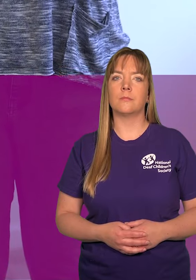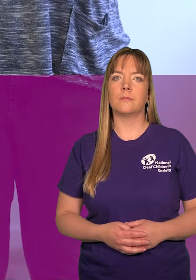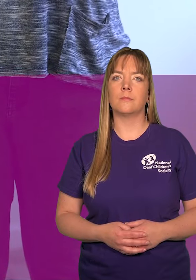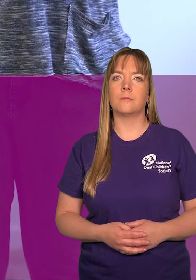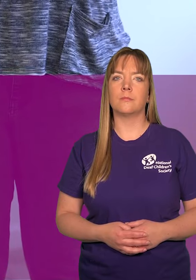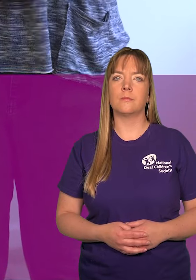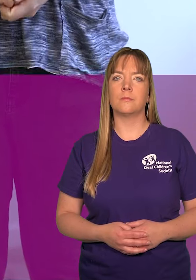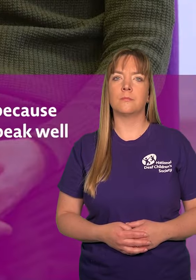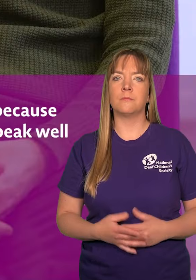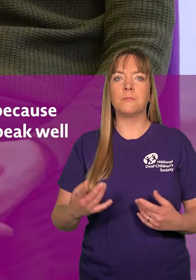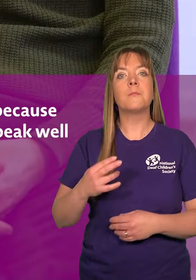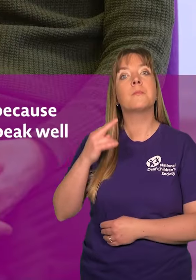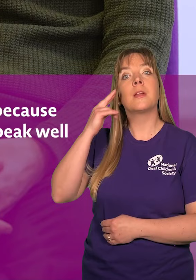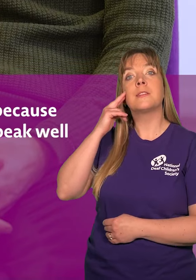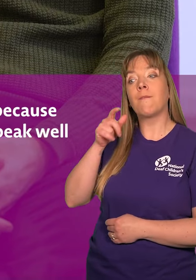normally.